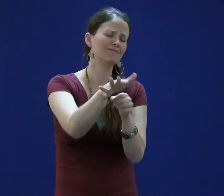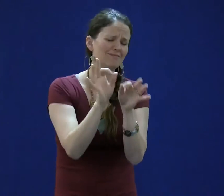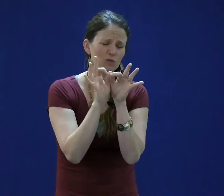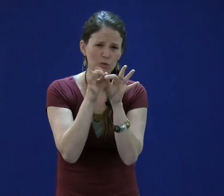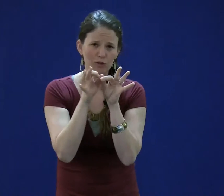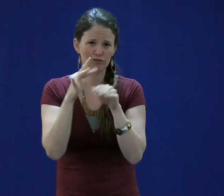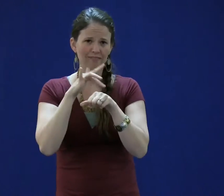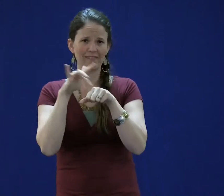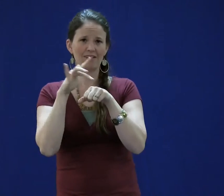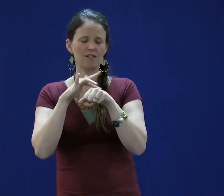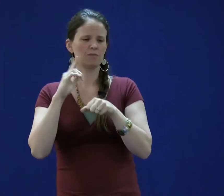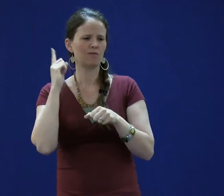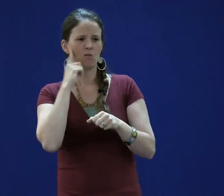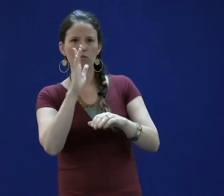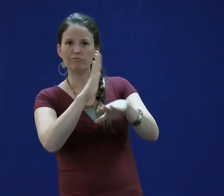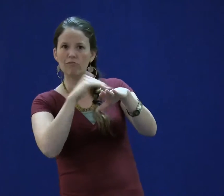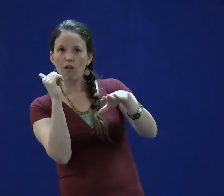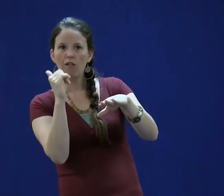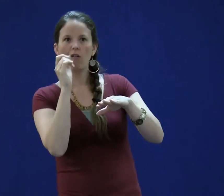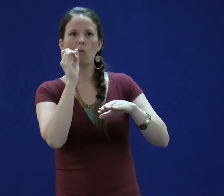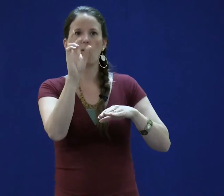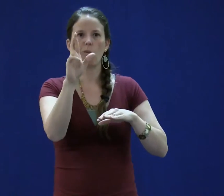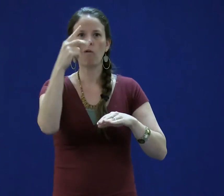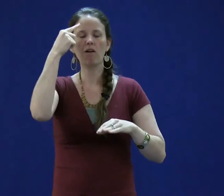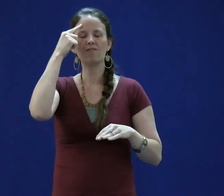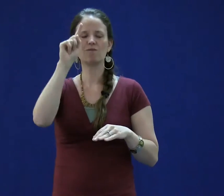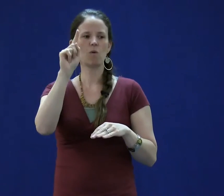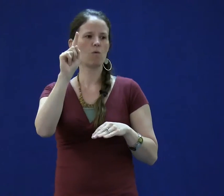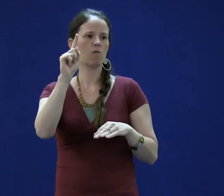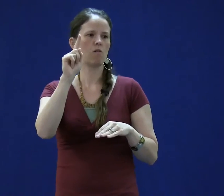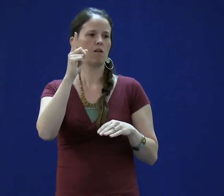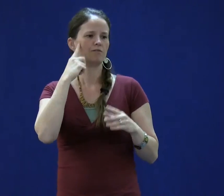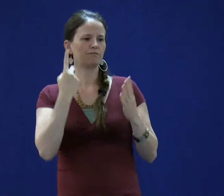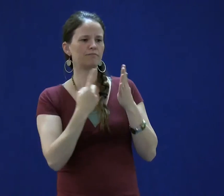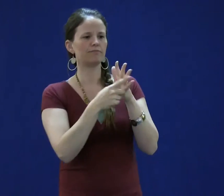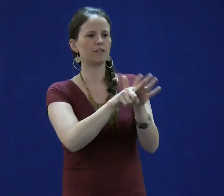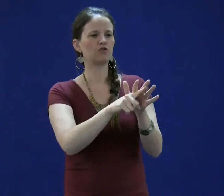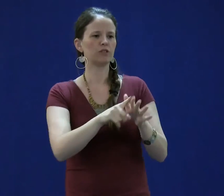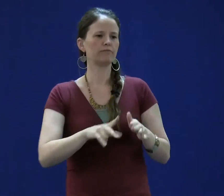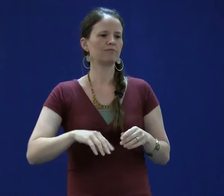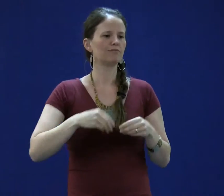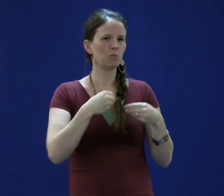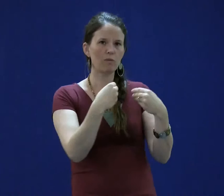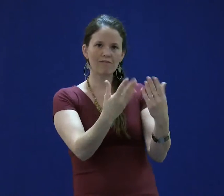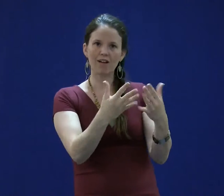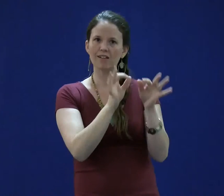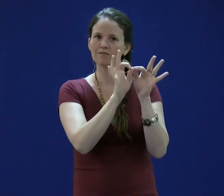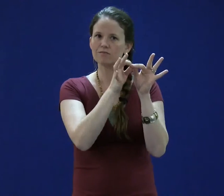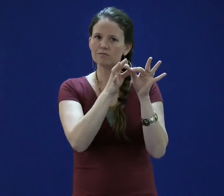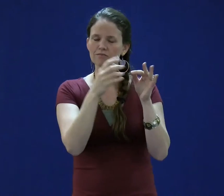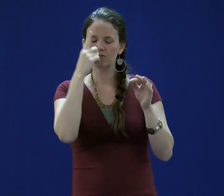We have many interpreters available for last-minute needs, as well as to